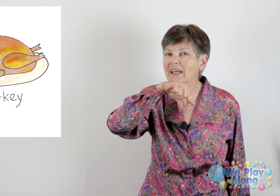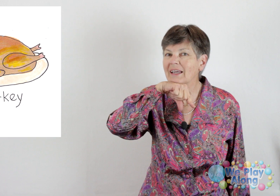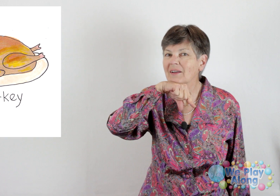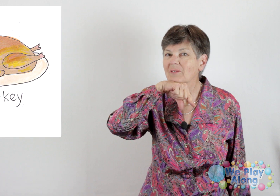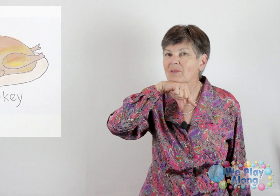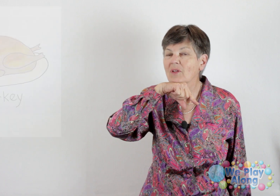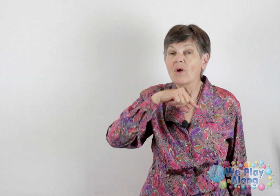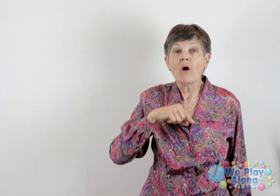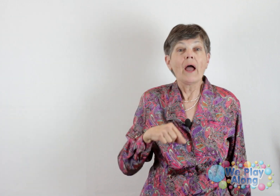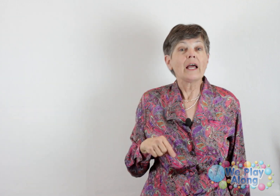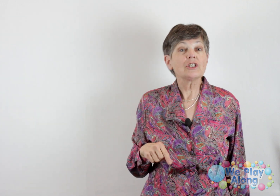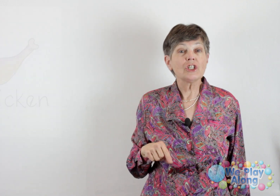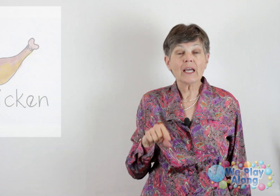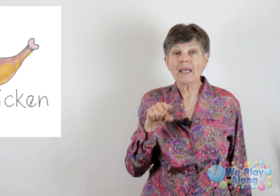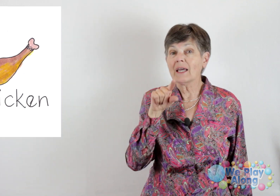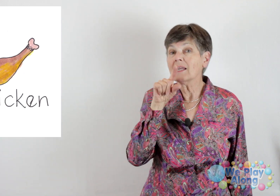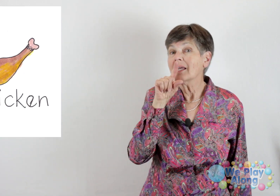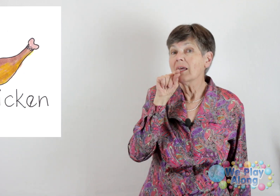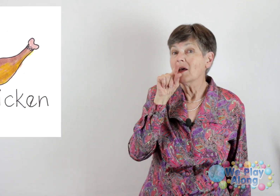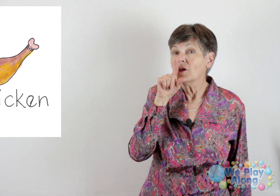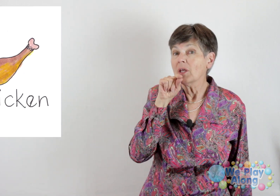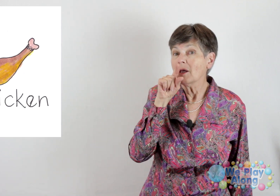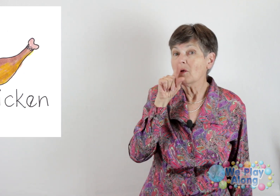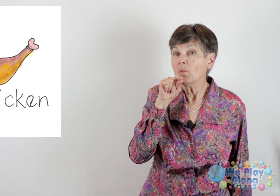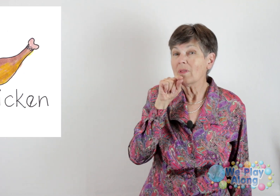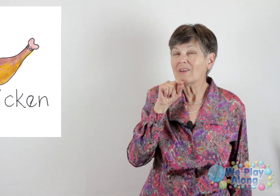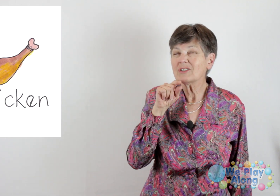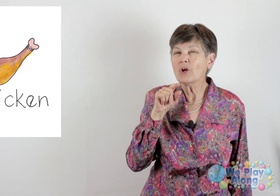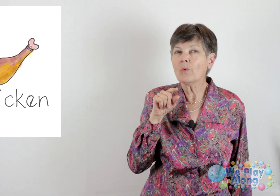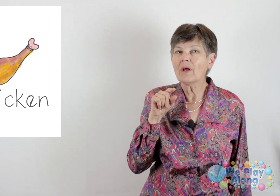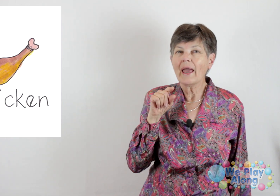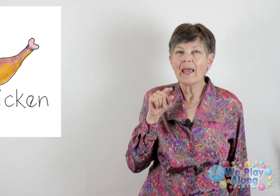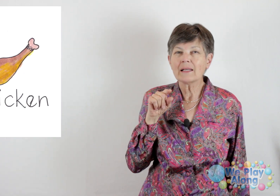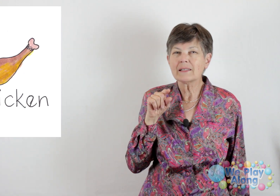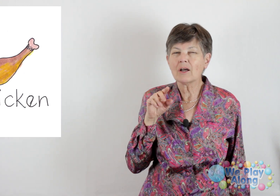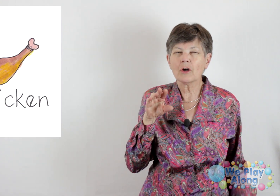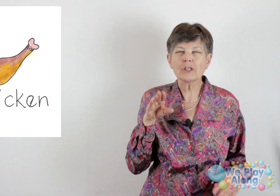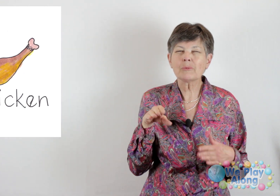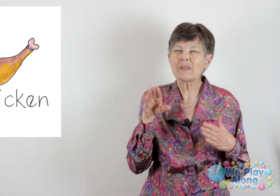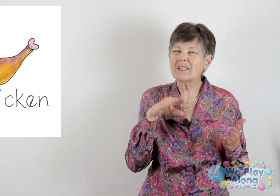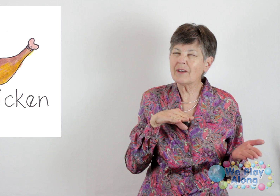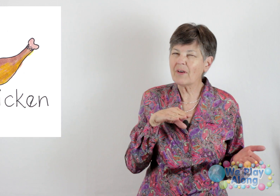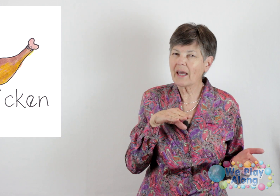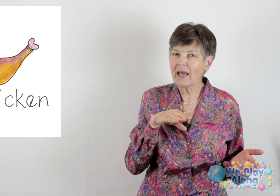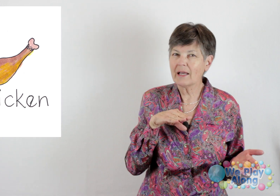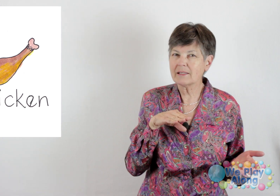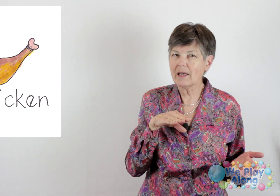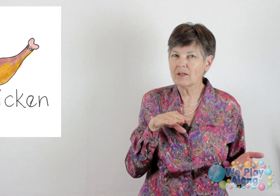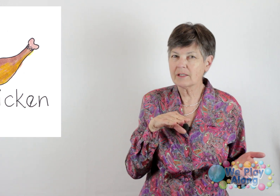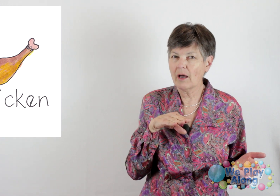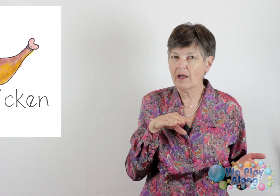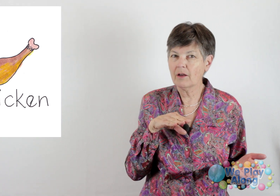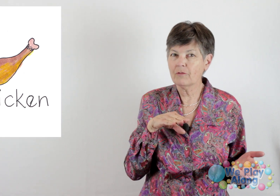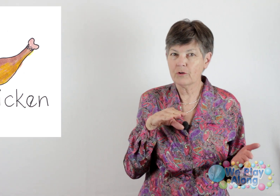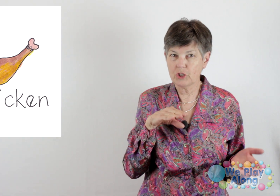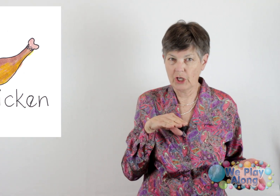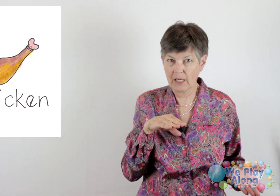turkey. Chicken, there's no real ASL or specific ASL sign for